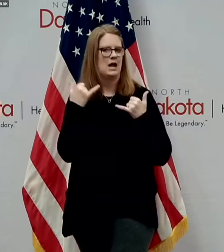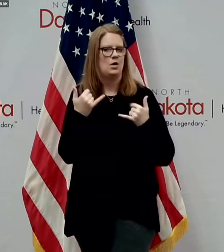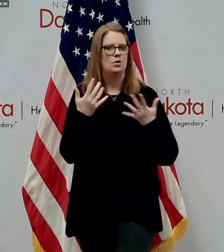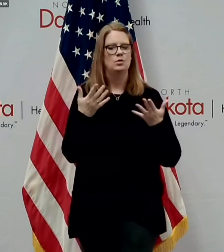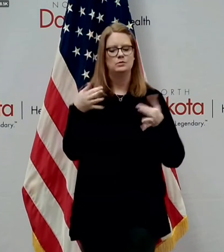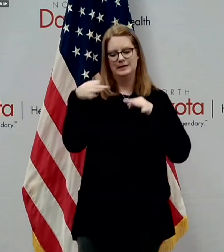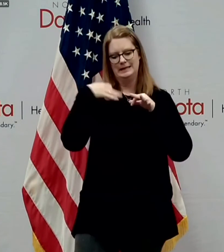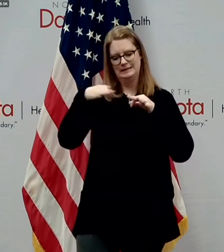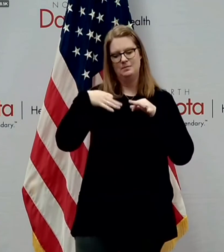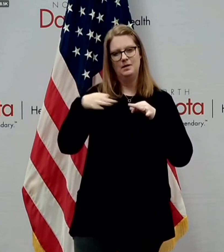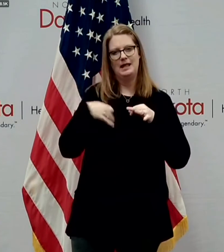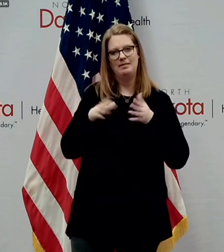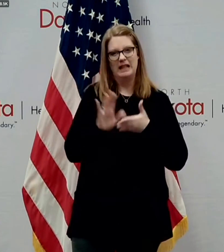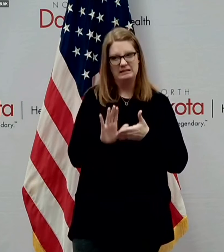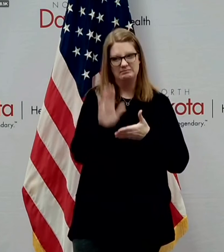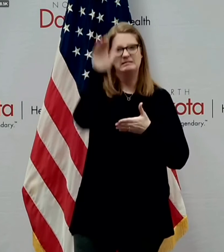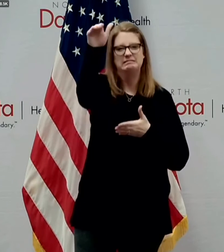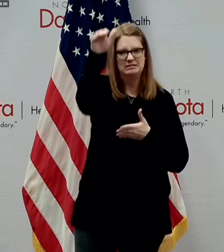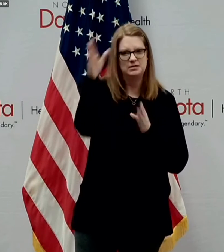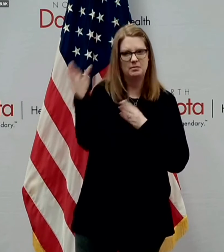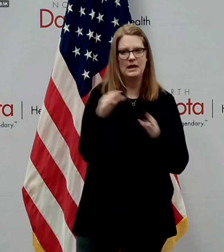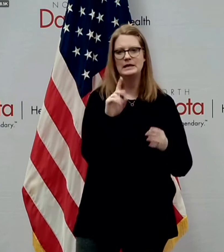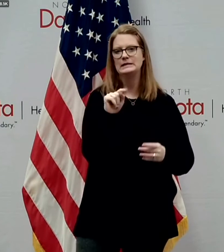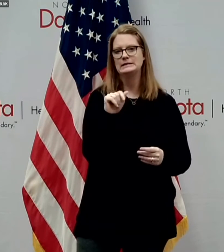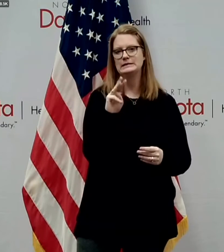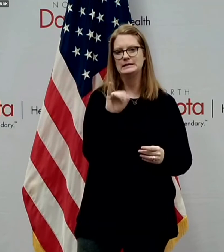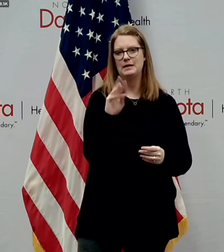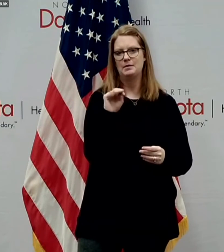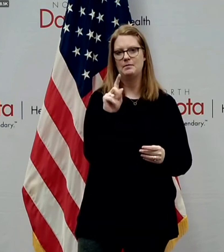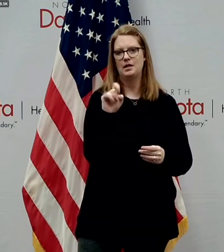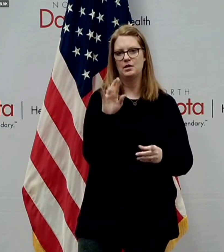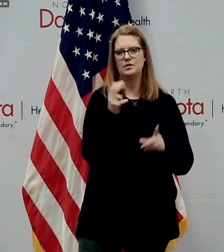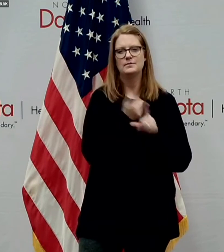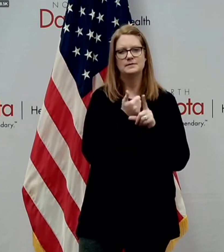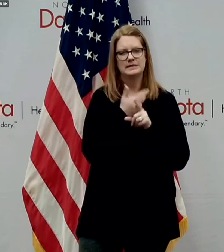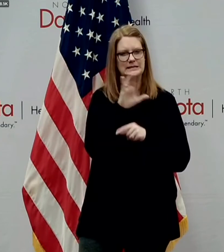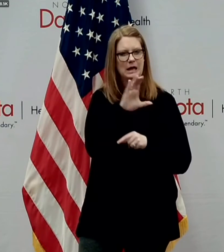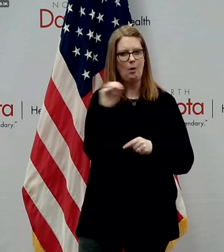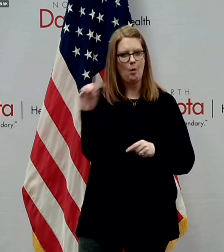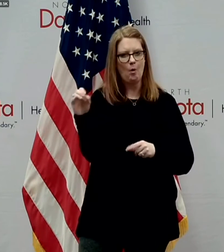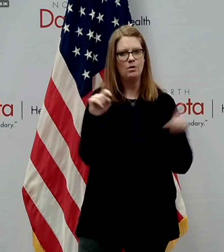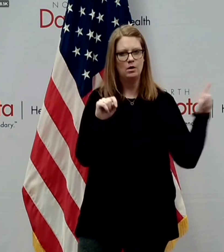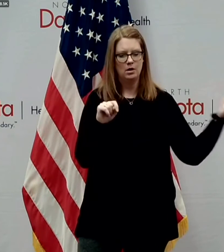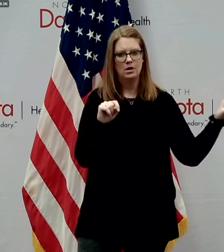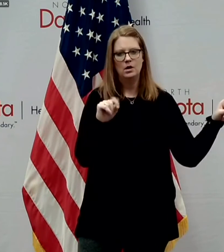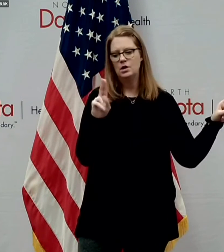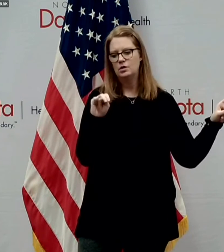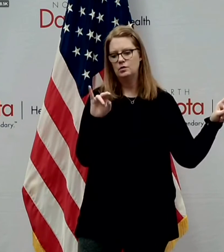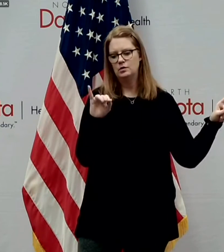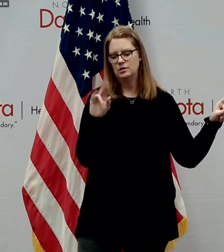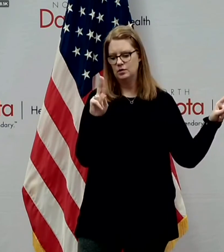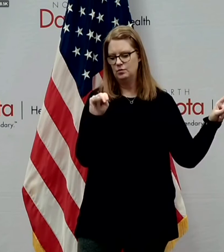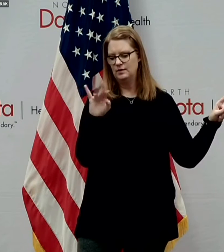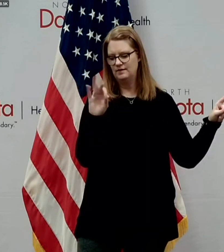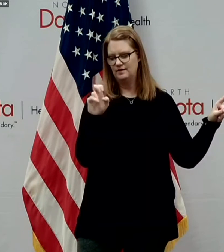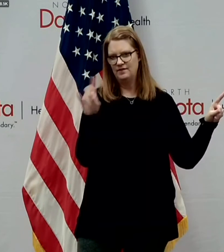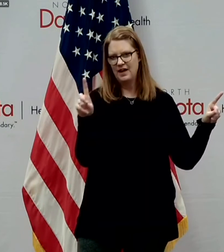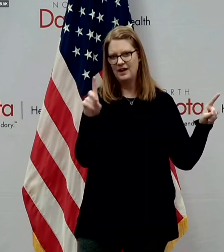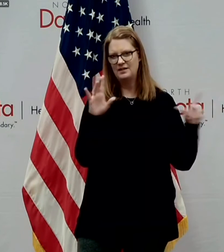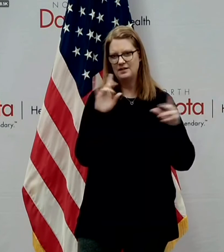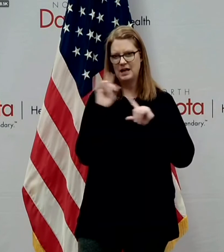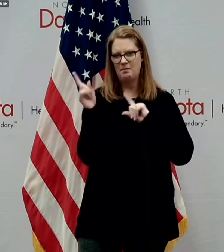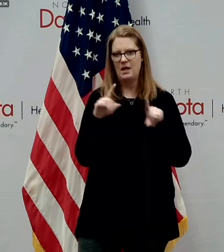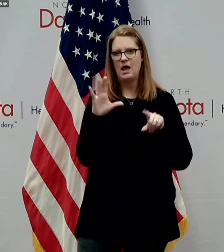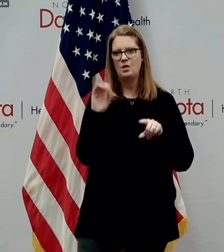this surge plan is Tammy Miller, North Dakota's Chief Operating Officer. She's the Unified Command co-lead along